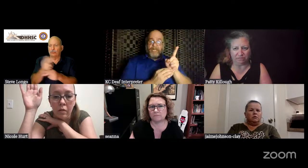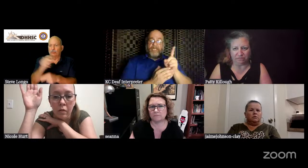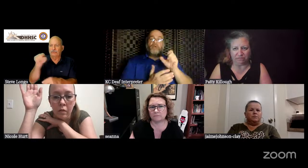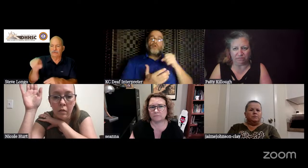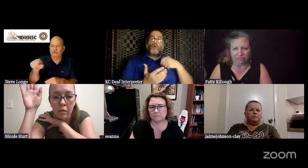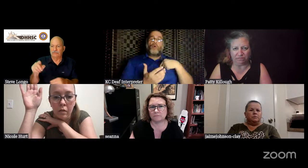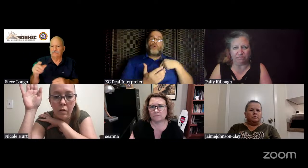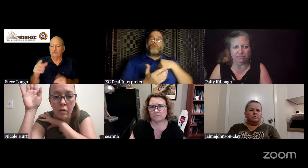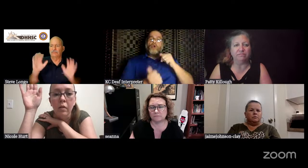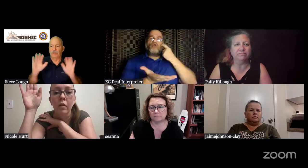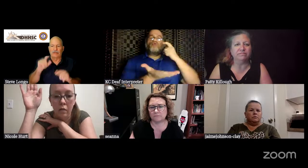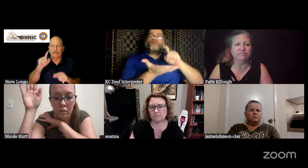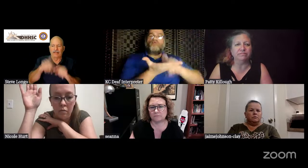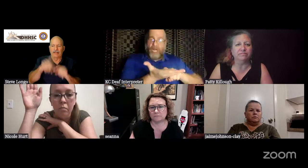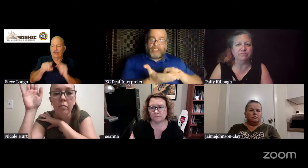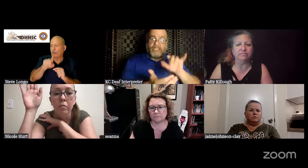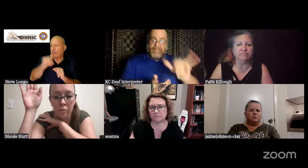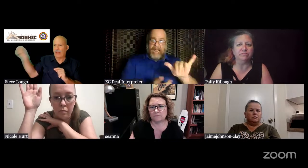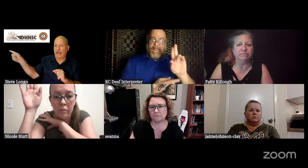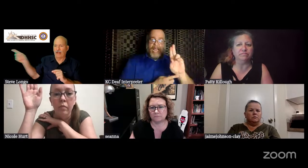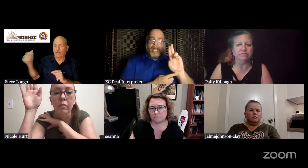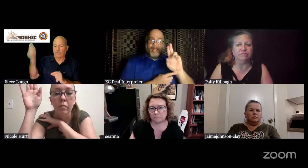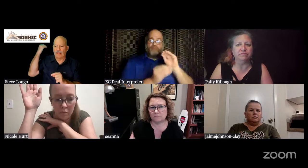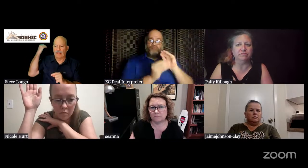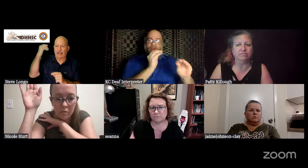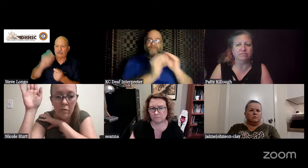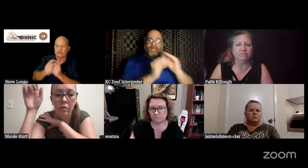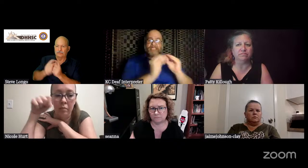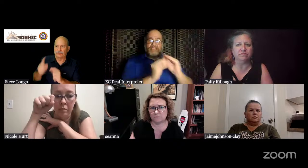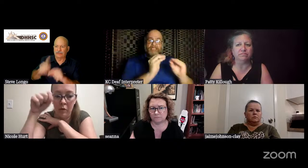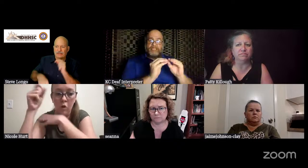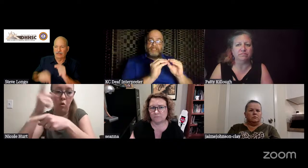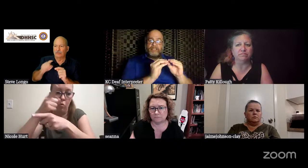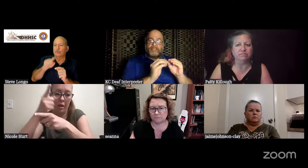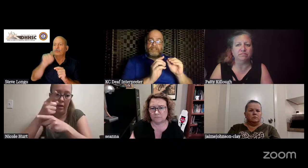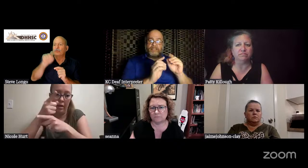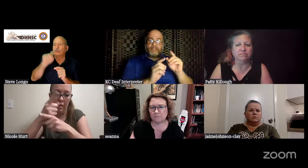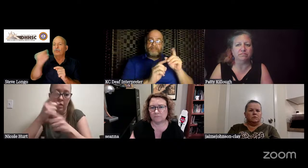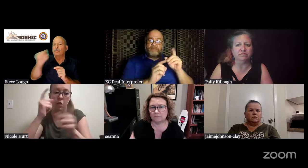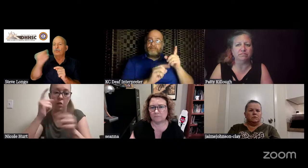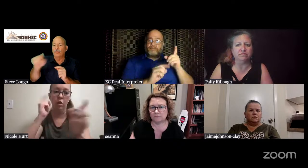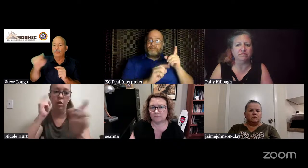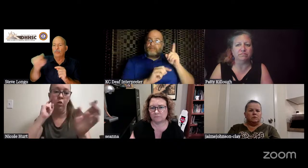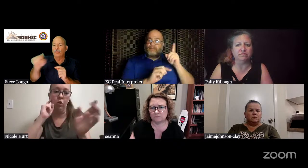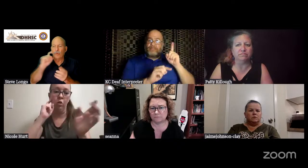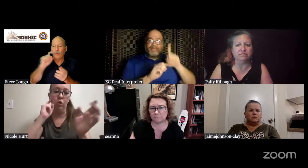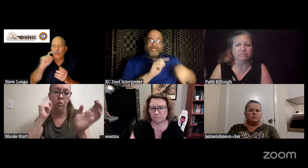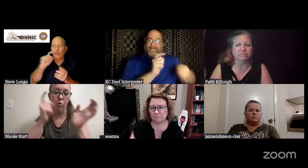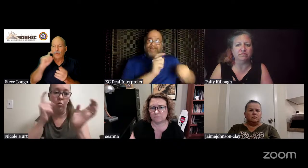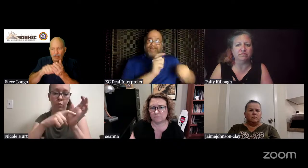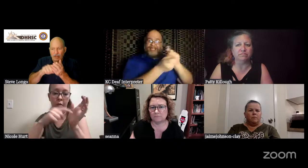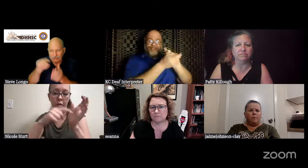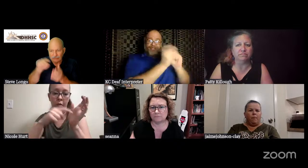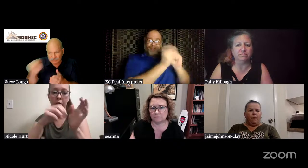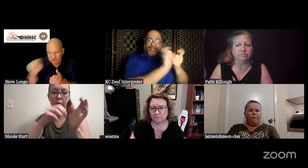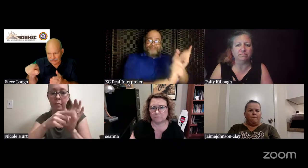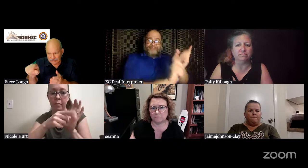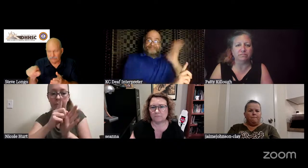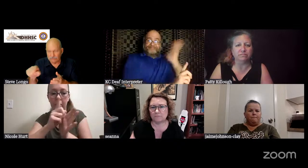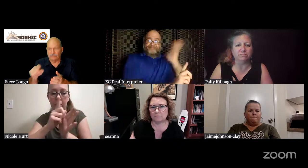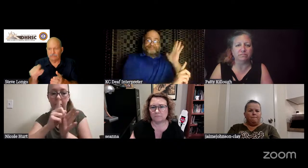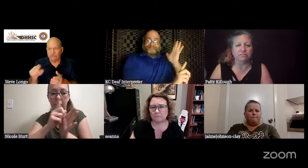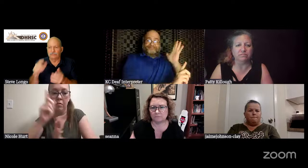put into the record. So we need to amend the minutes so that they are in the record, so that the